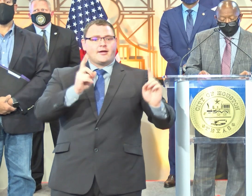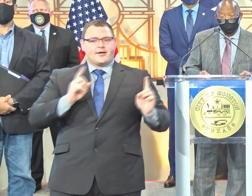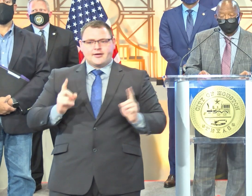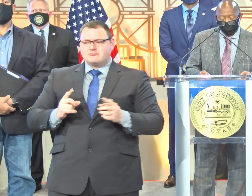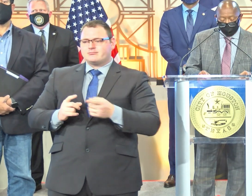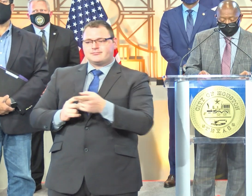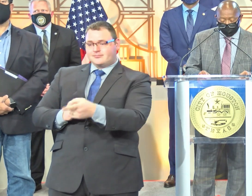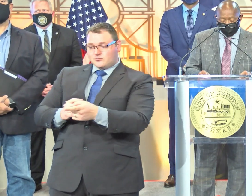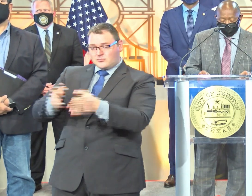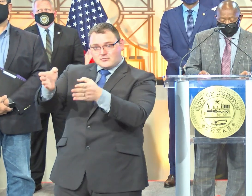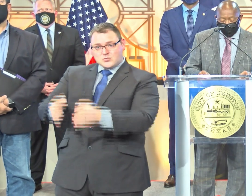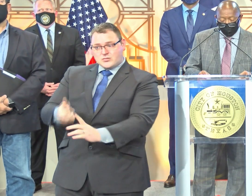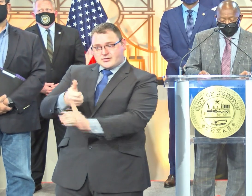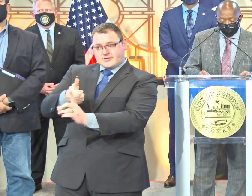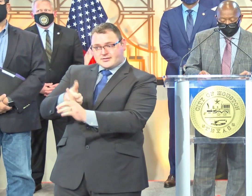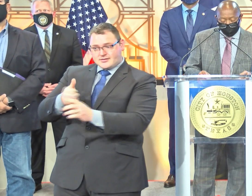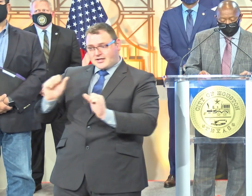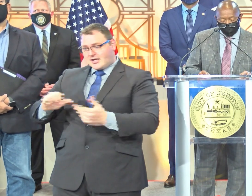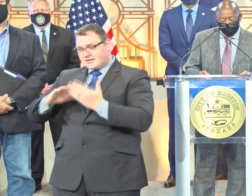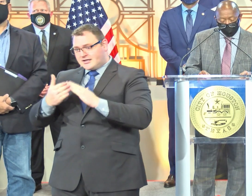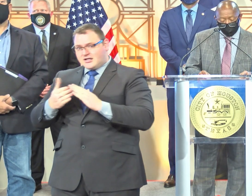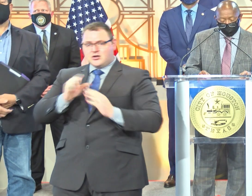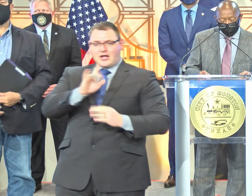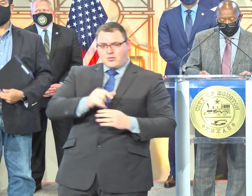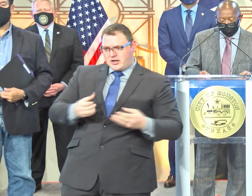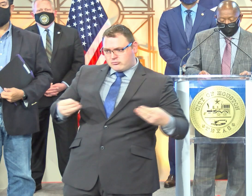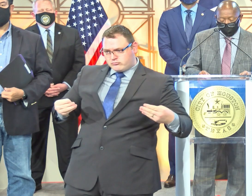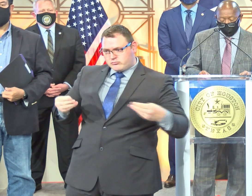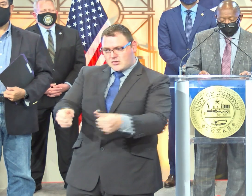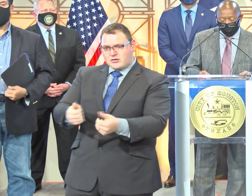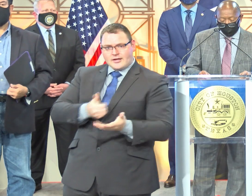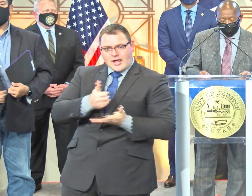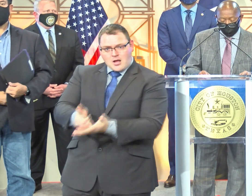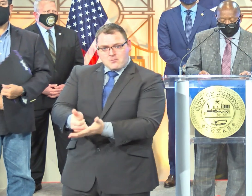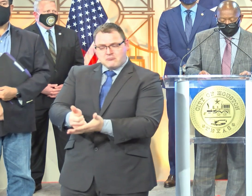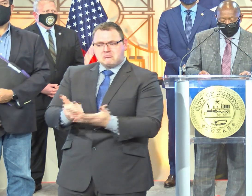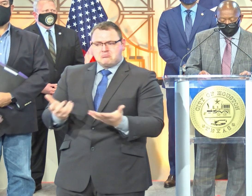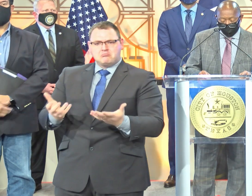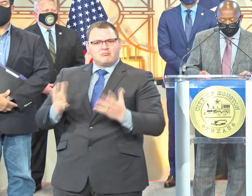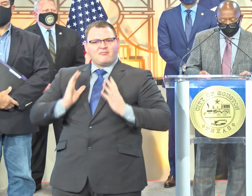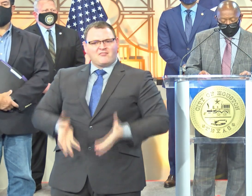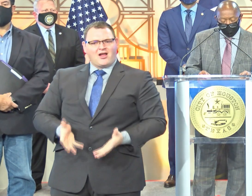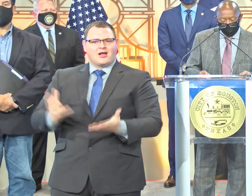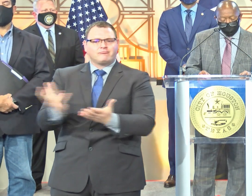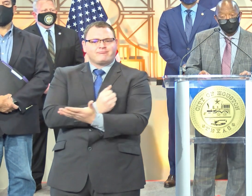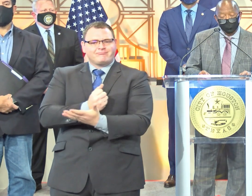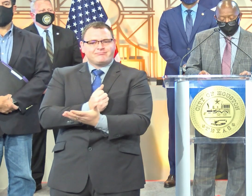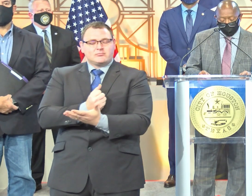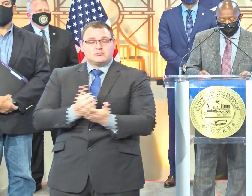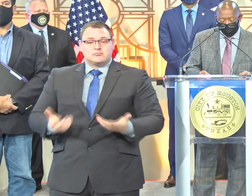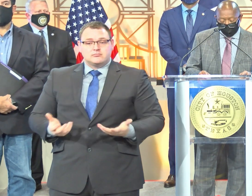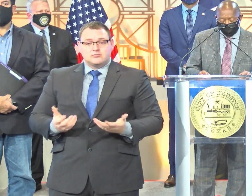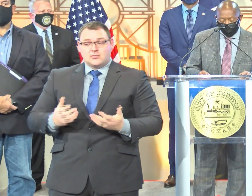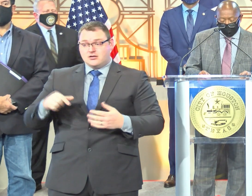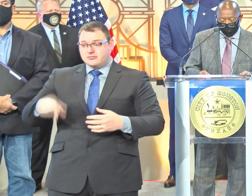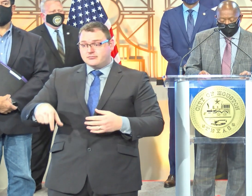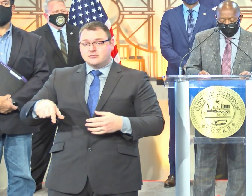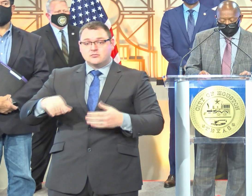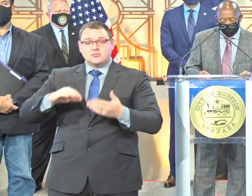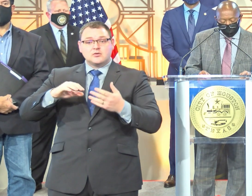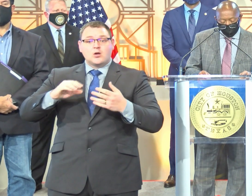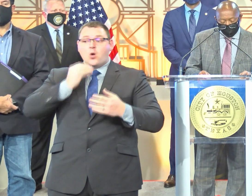million, and I know they will speak to that. And so I'm grateful to the partnership that we have, the collaboration that we have, and I